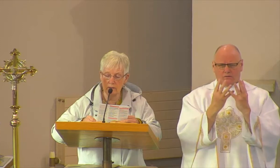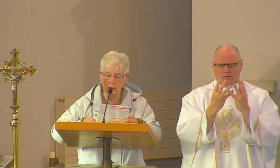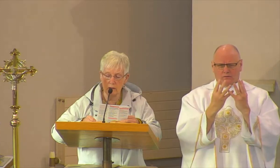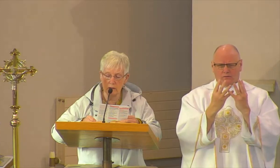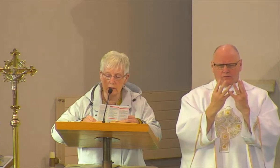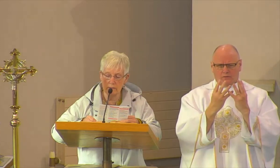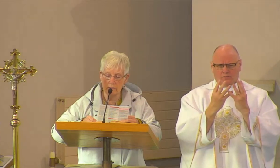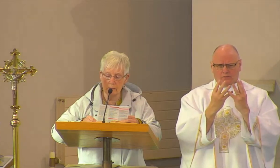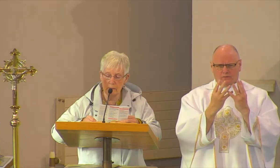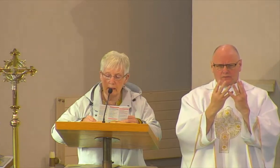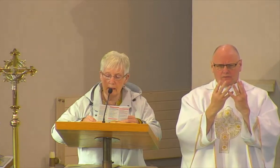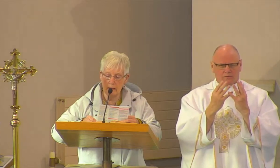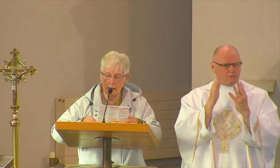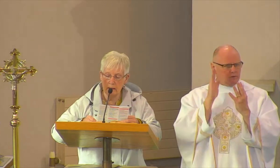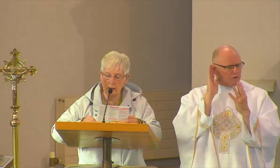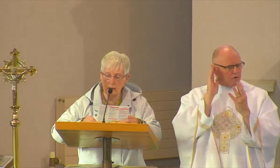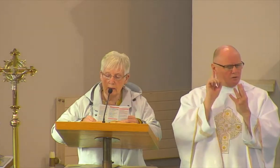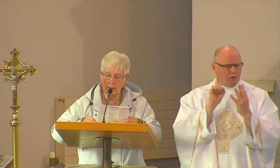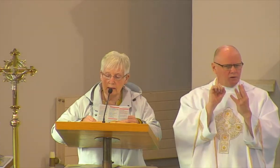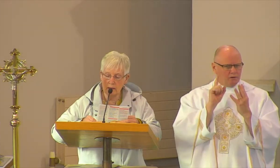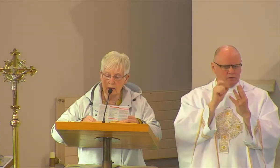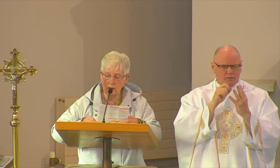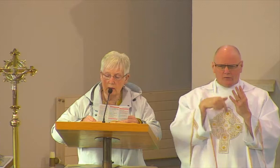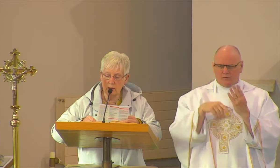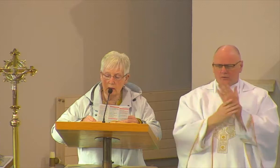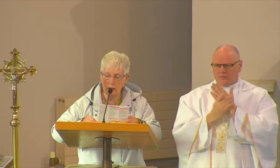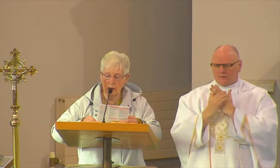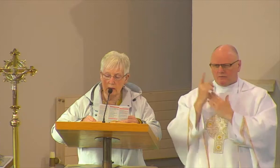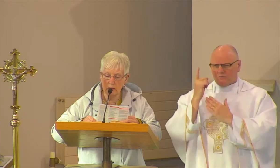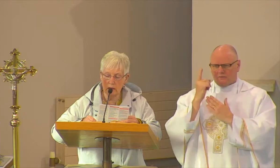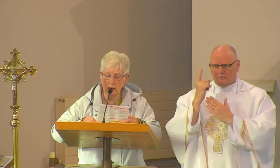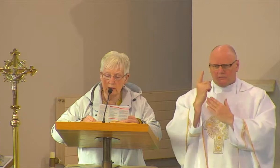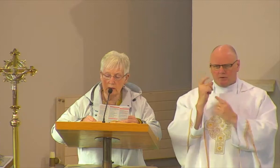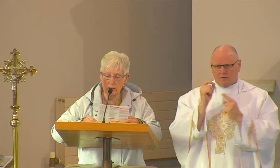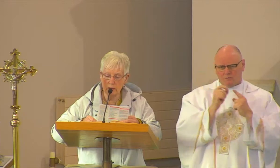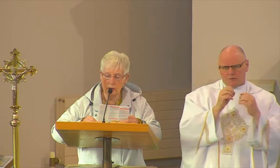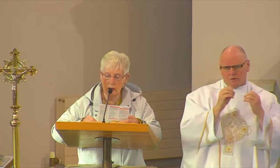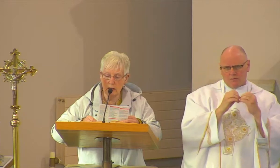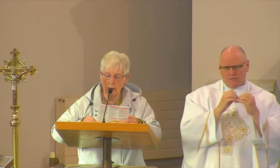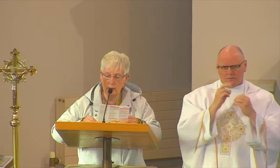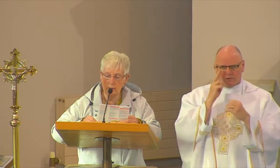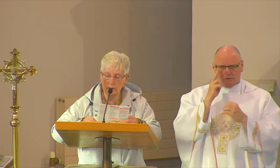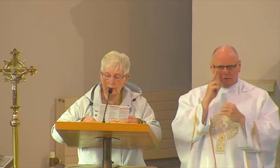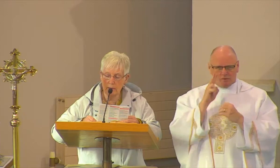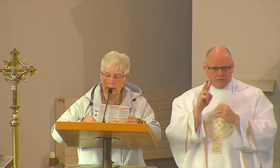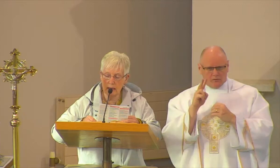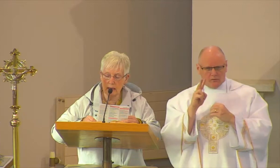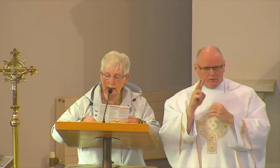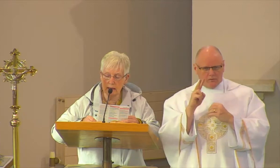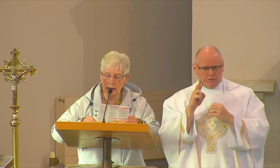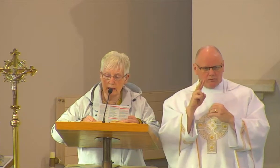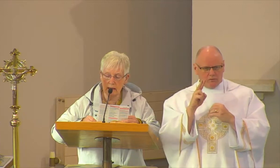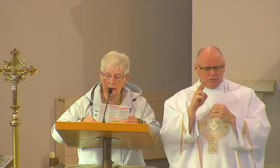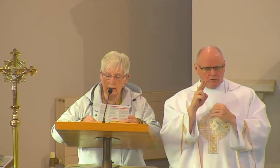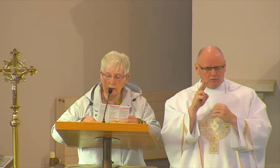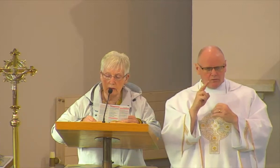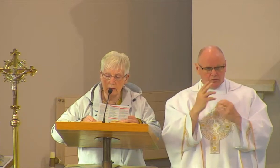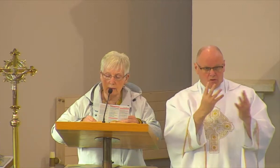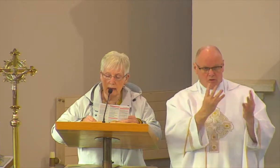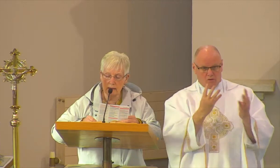God. When they saw the crowds, the Jews, prompted by jealousy, used